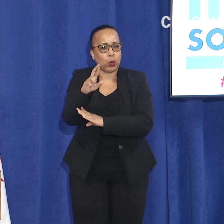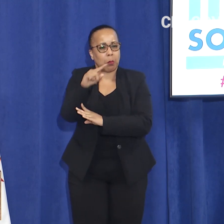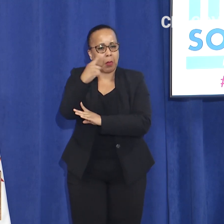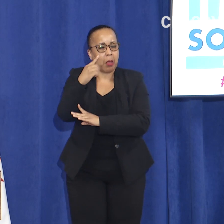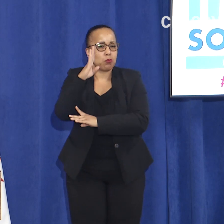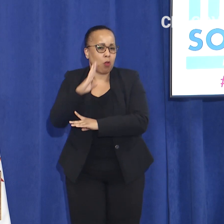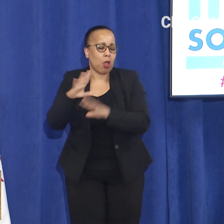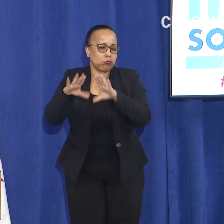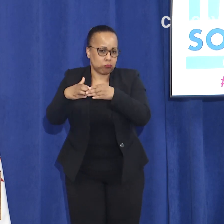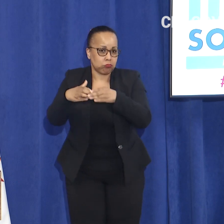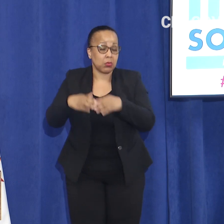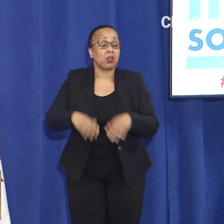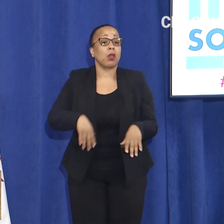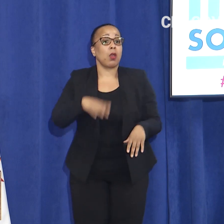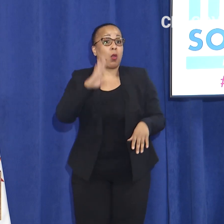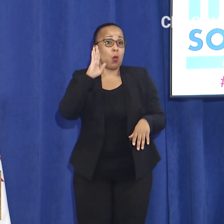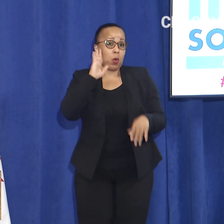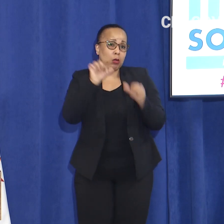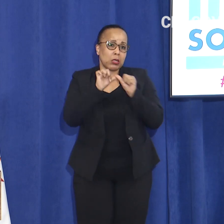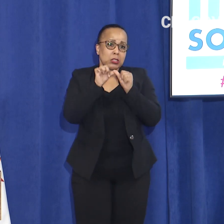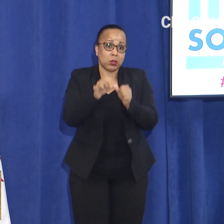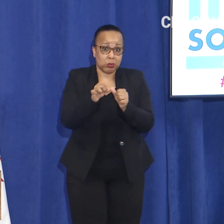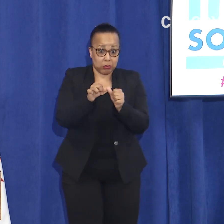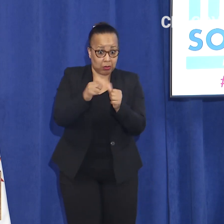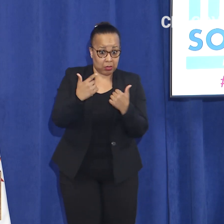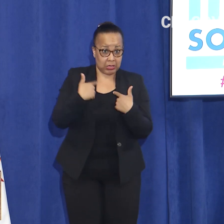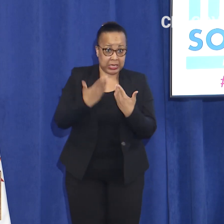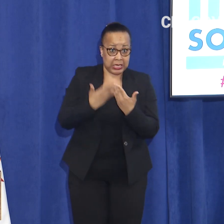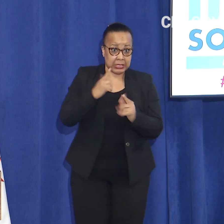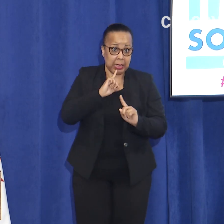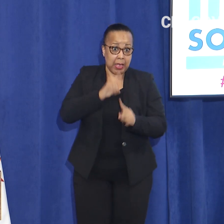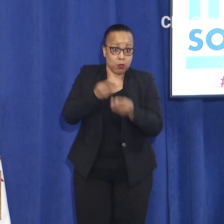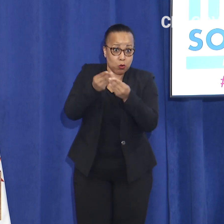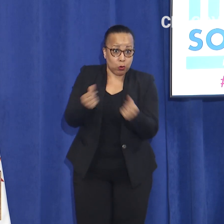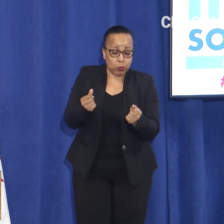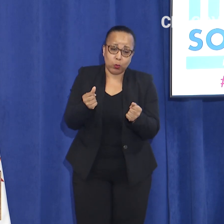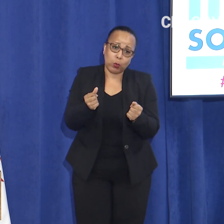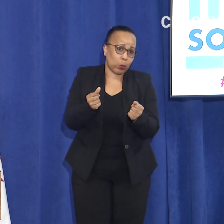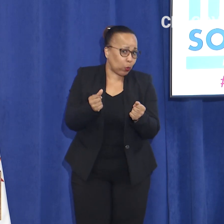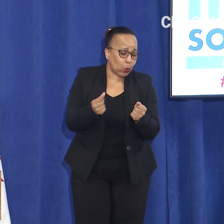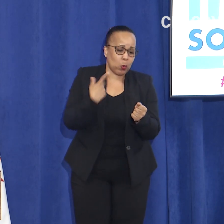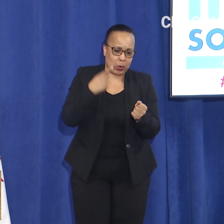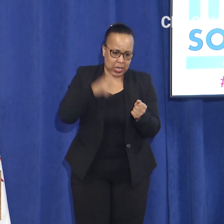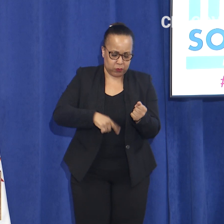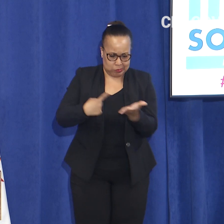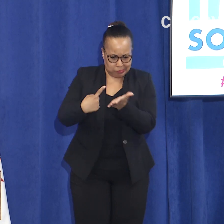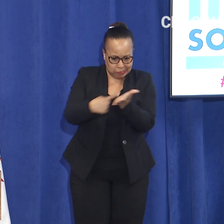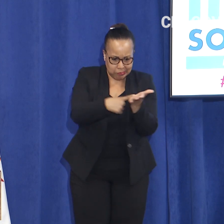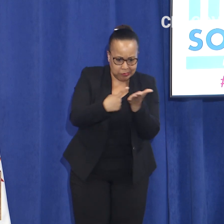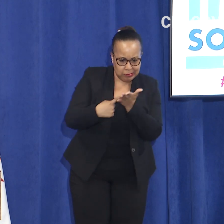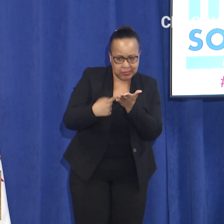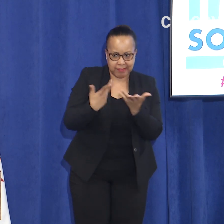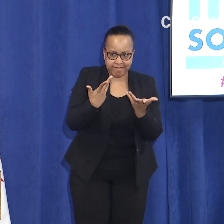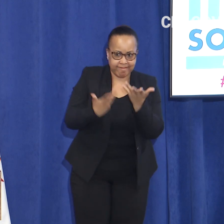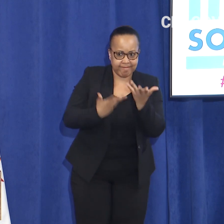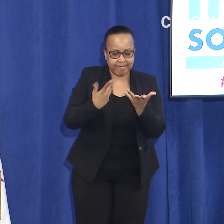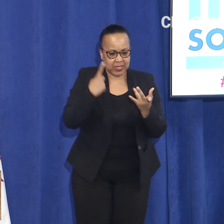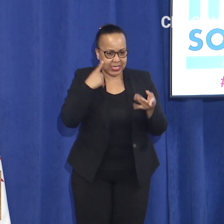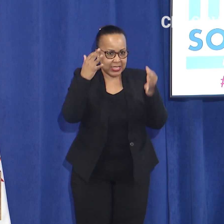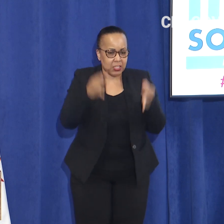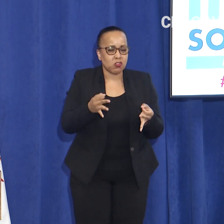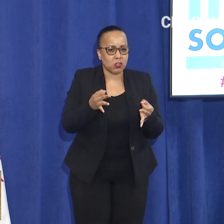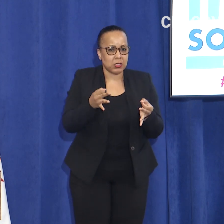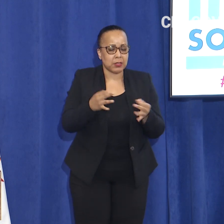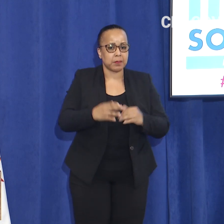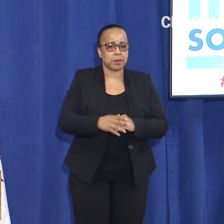There have been and will continue to be no easy answers, and we will continue to have to make hard choices and